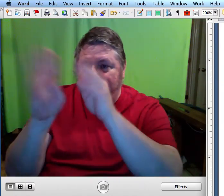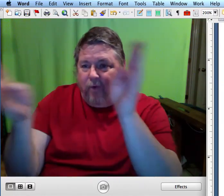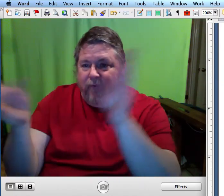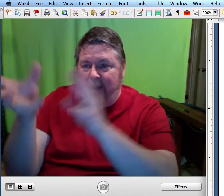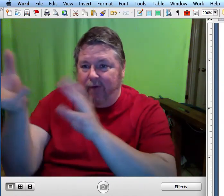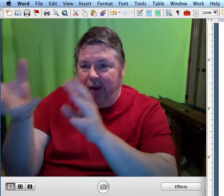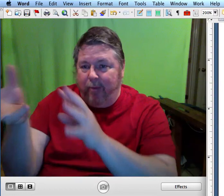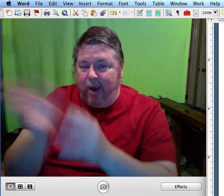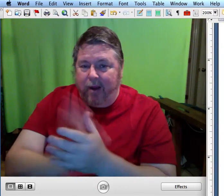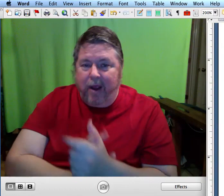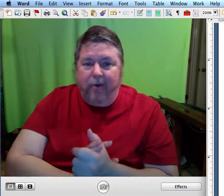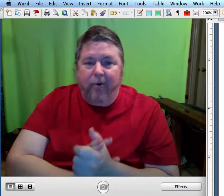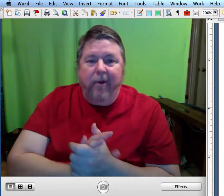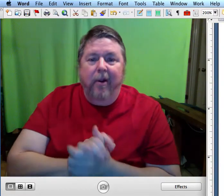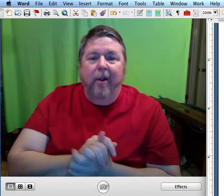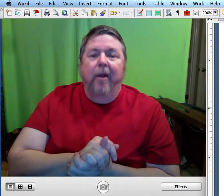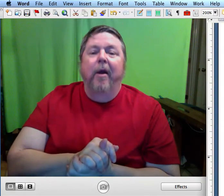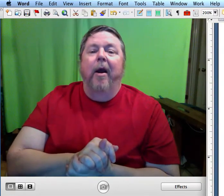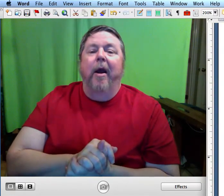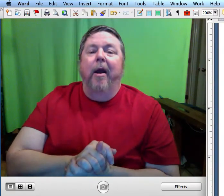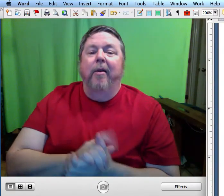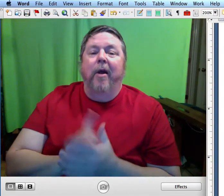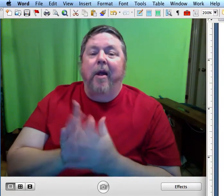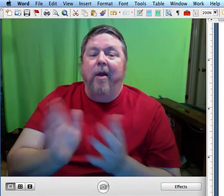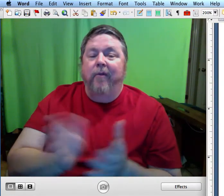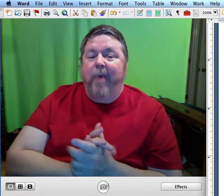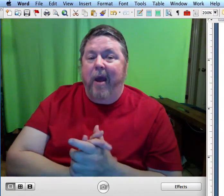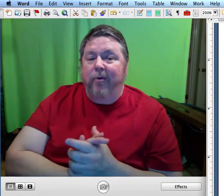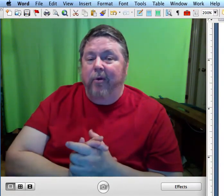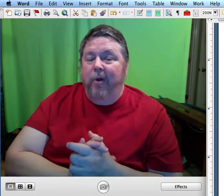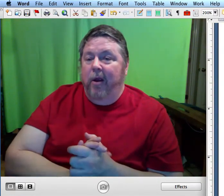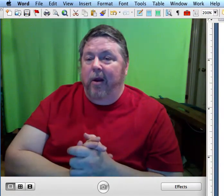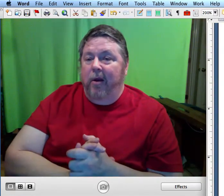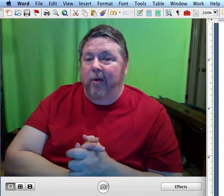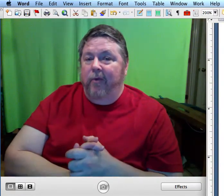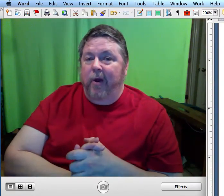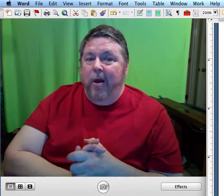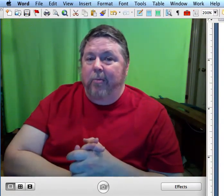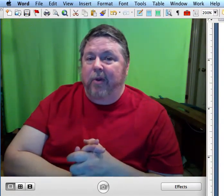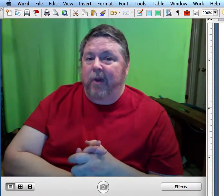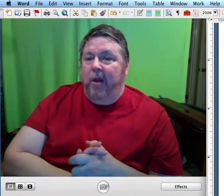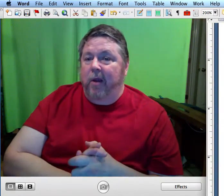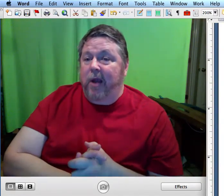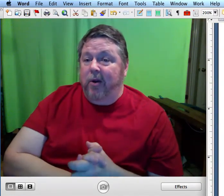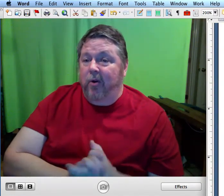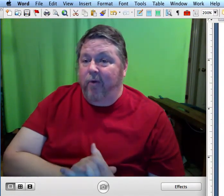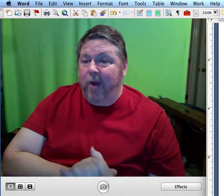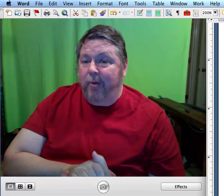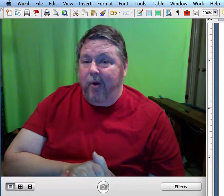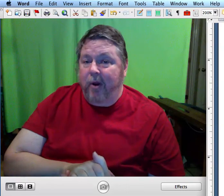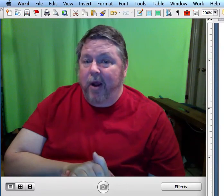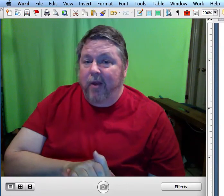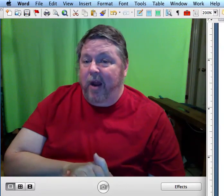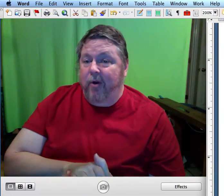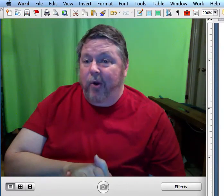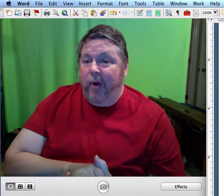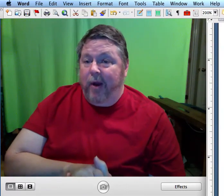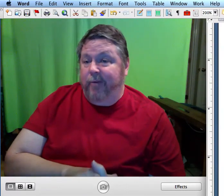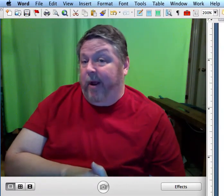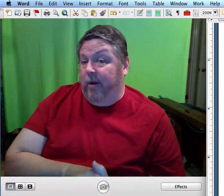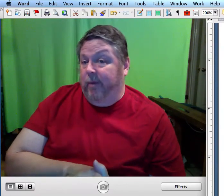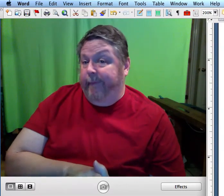they all fit in the same kind of category. And I have a pattern of missing technical vocabulary that I don't